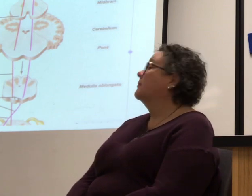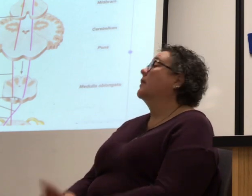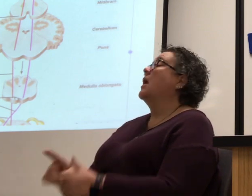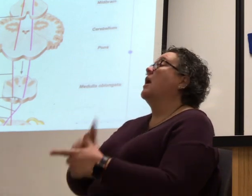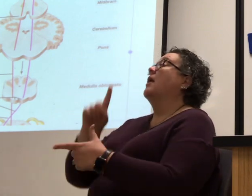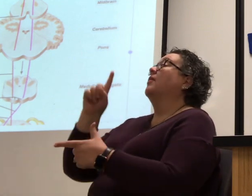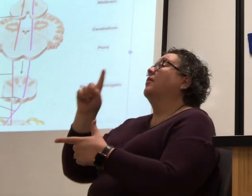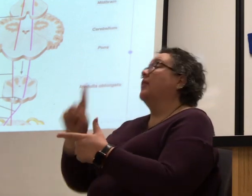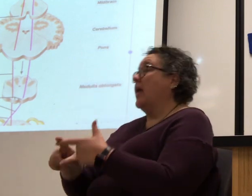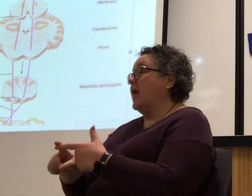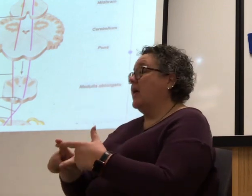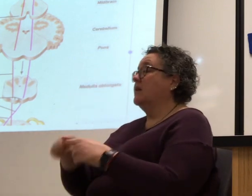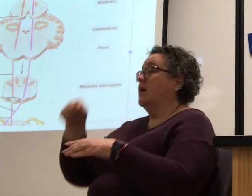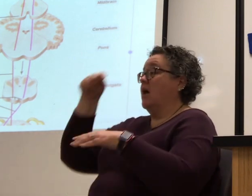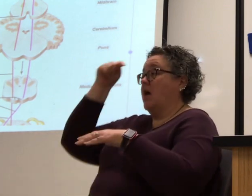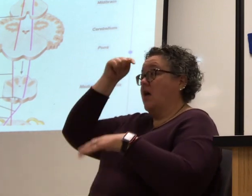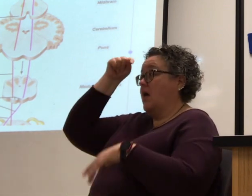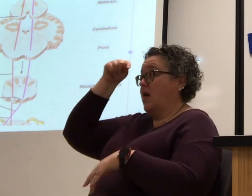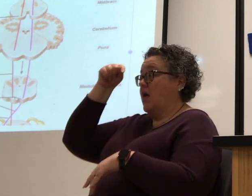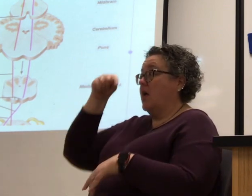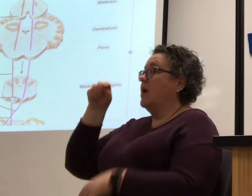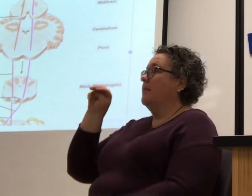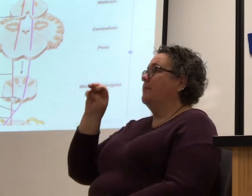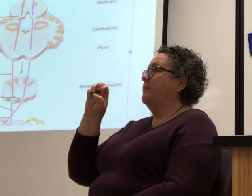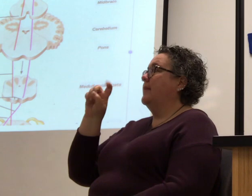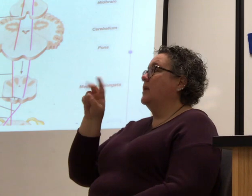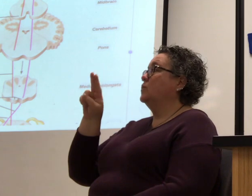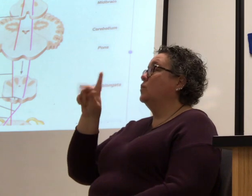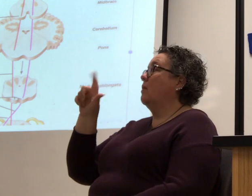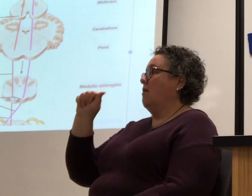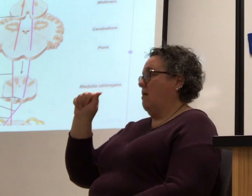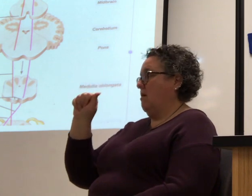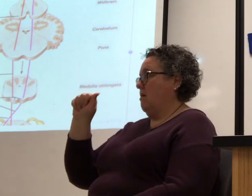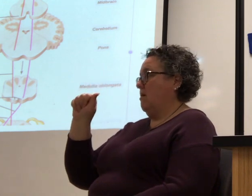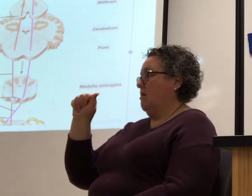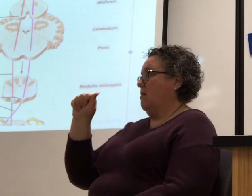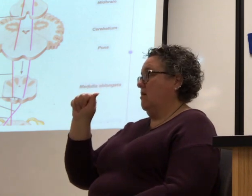Then it's going to go all the way down to the medulla